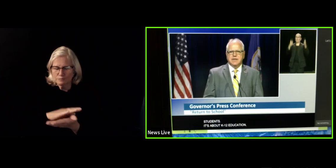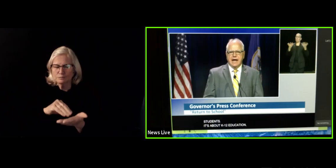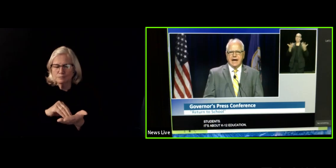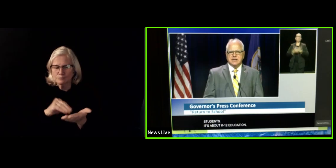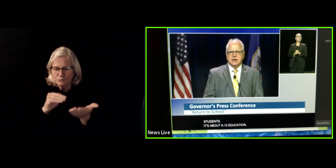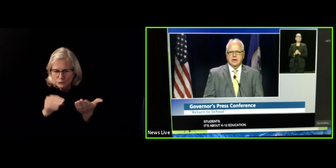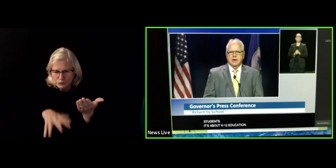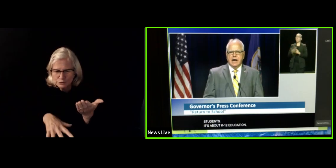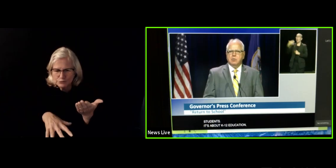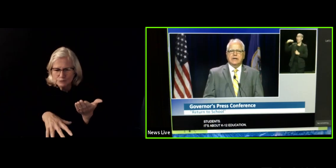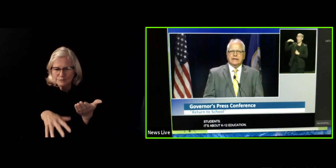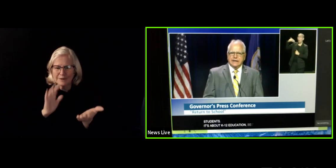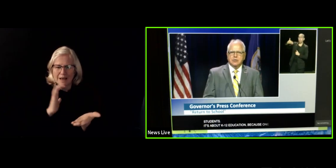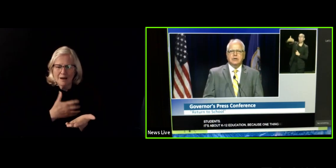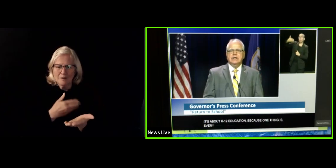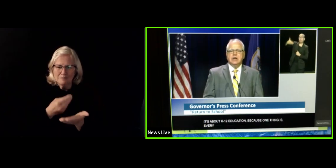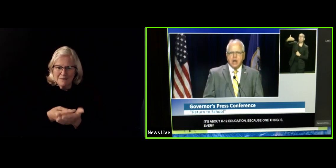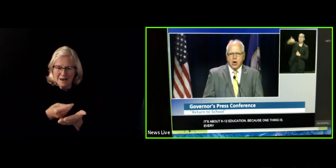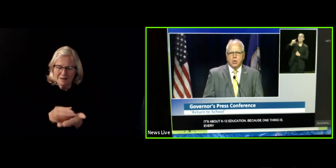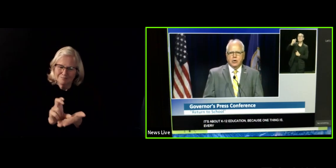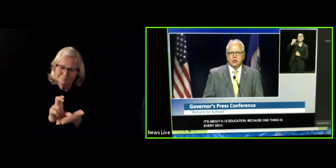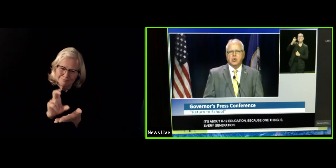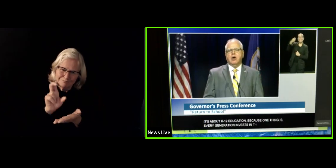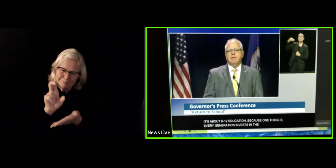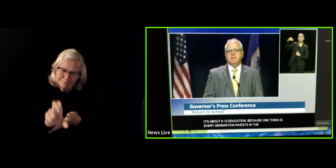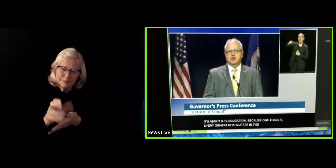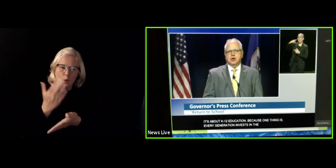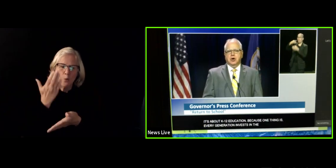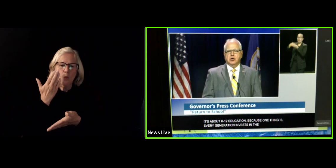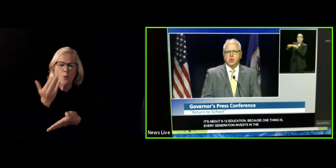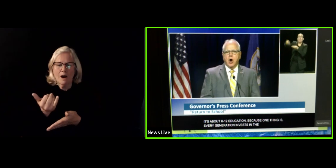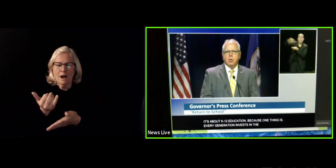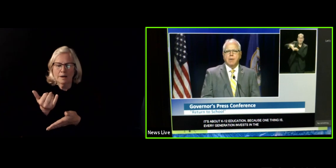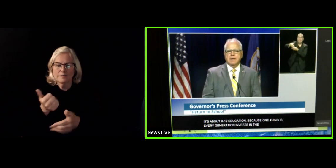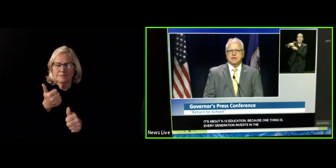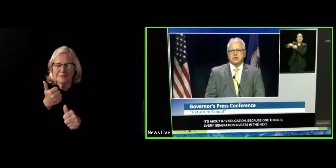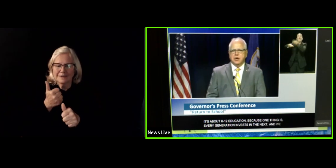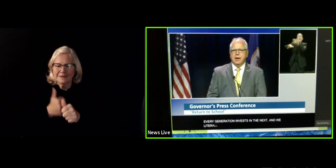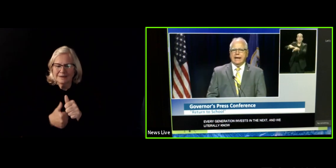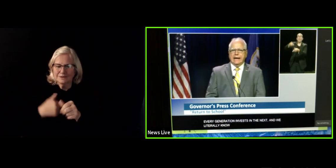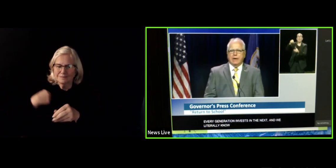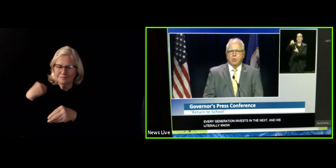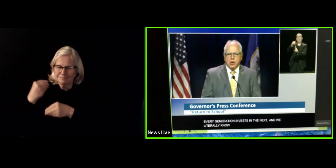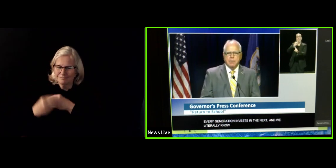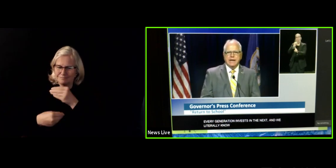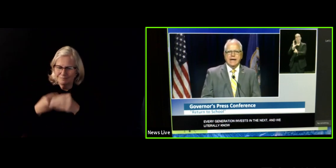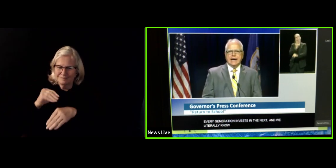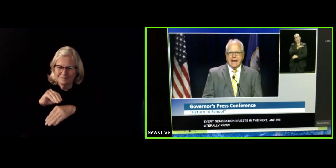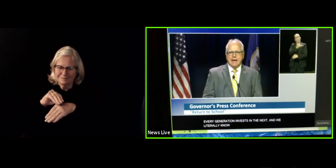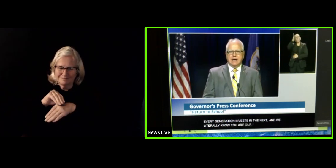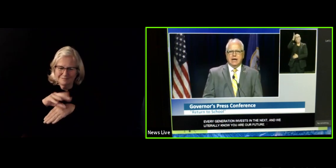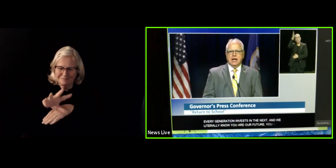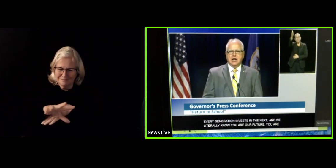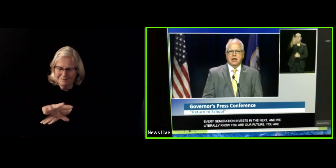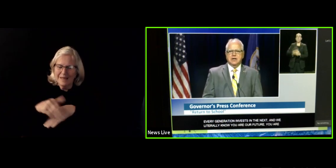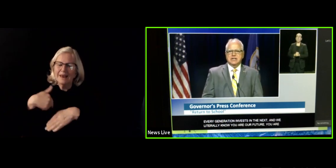in the next, and we literally know you are our future. You are what Minnesota will be, can